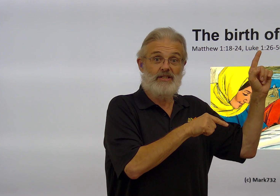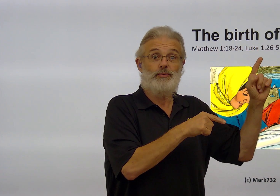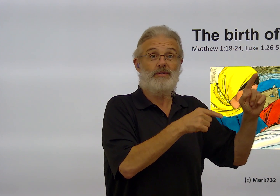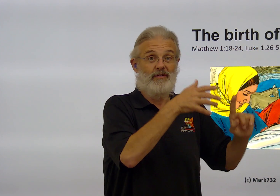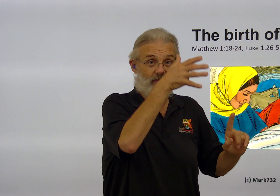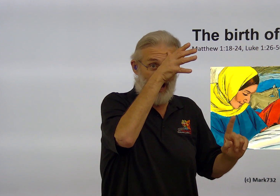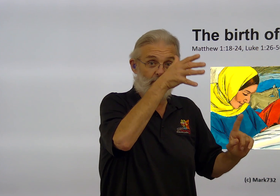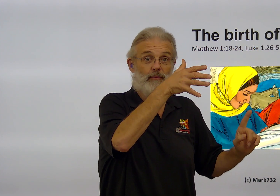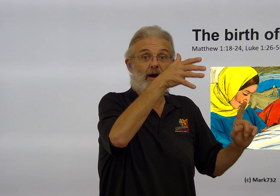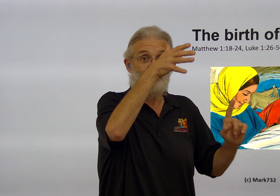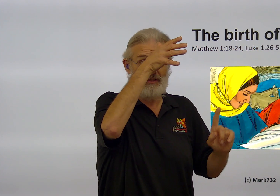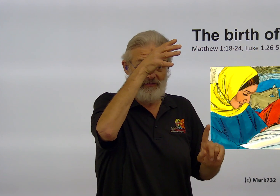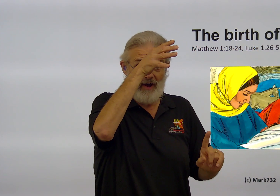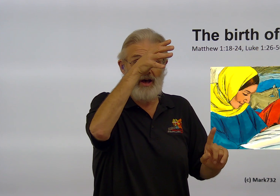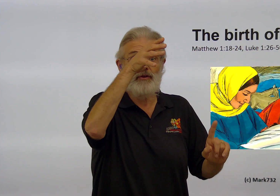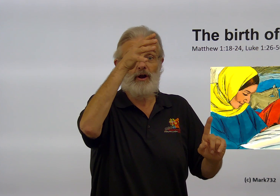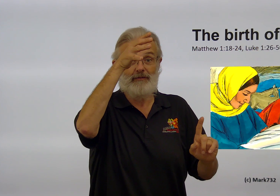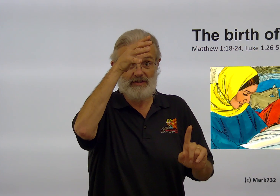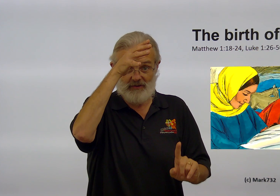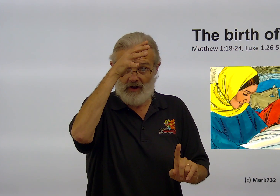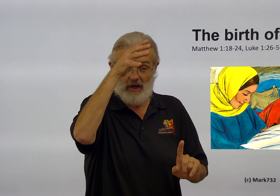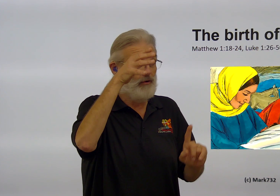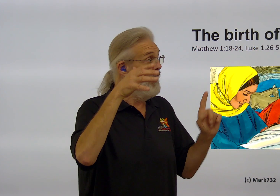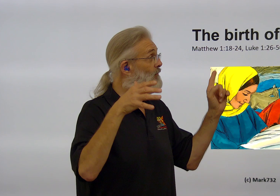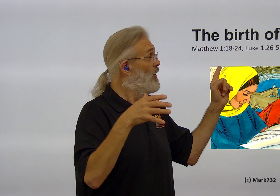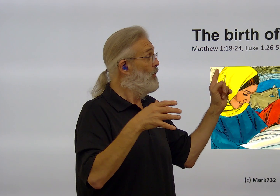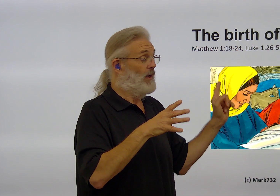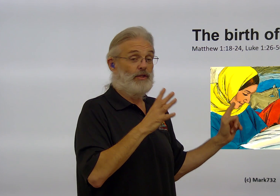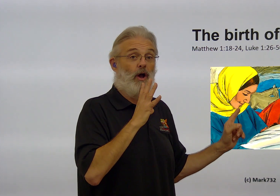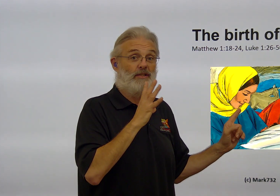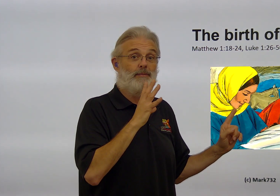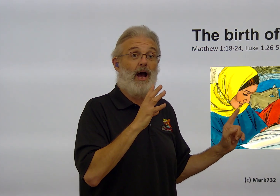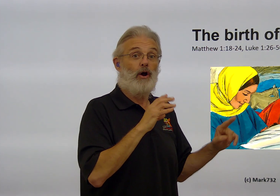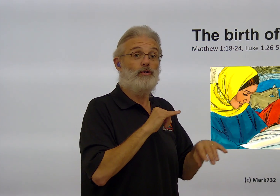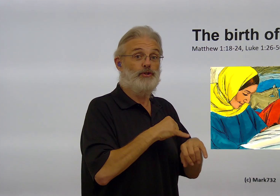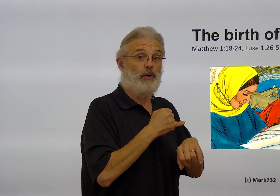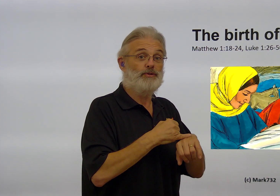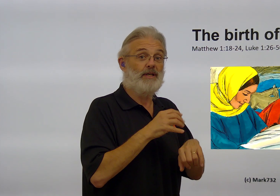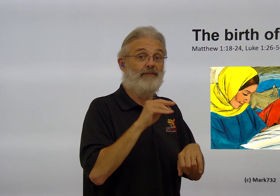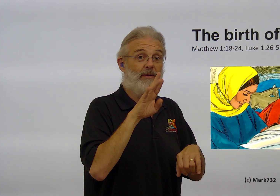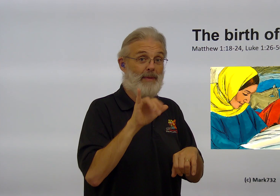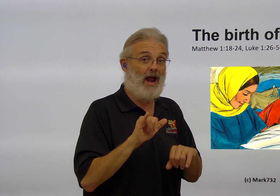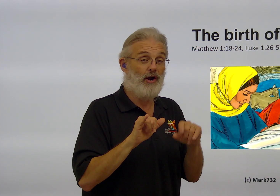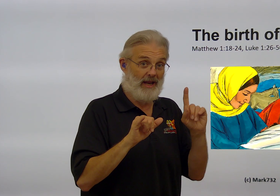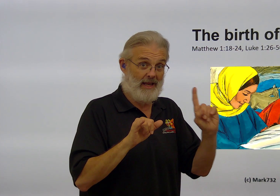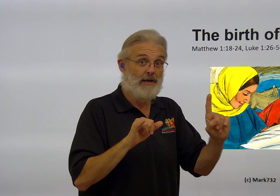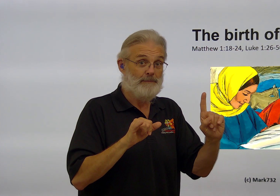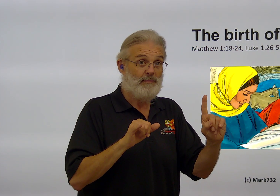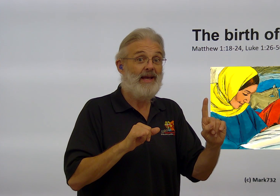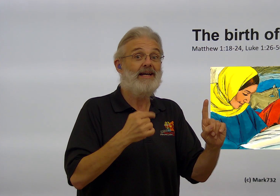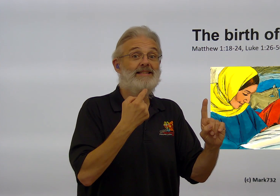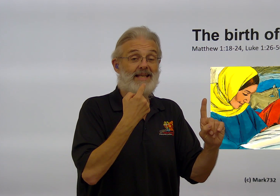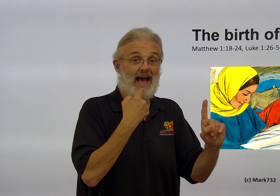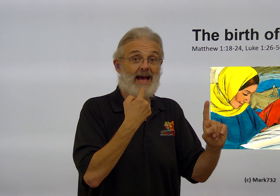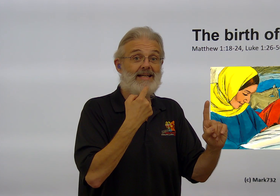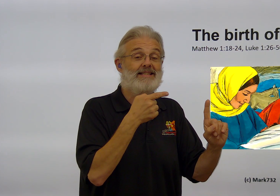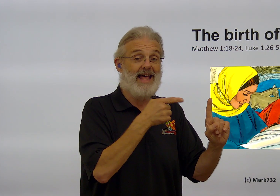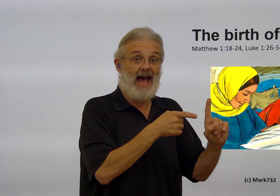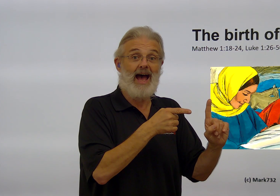was the father of, was the father of, was the father of." When it talks about Joseph and Mary, it says that